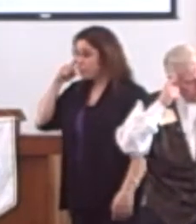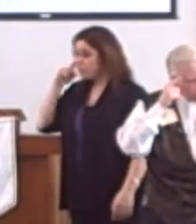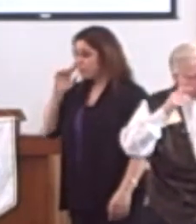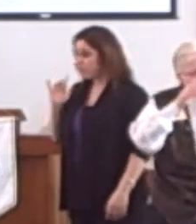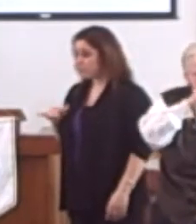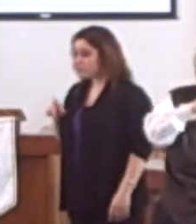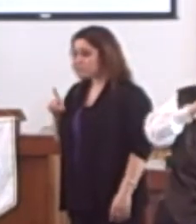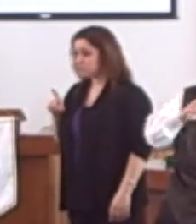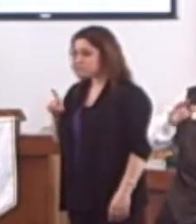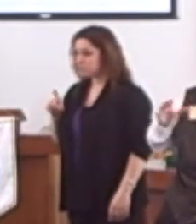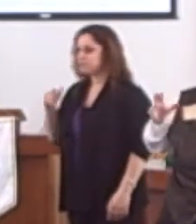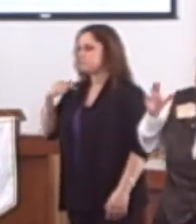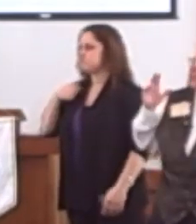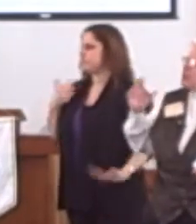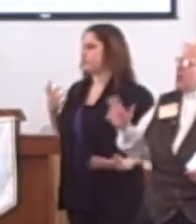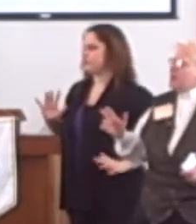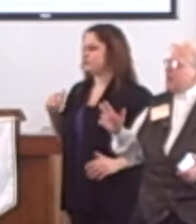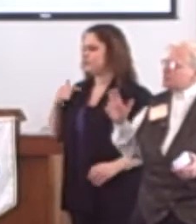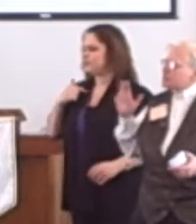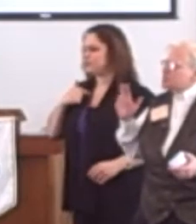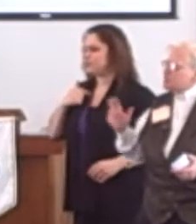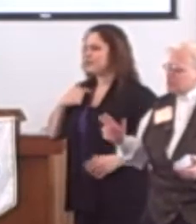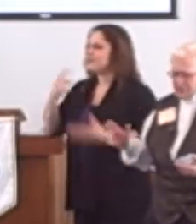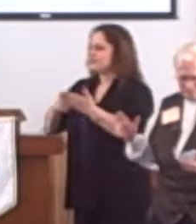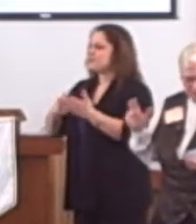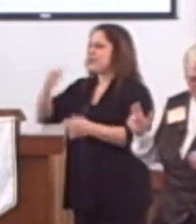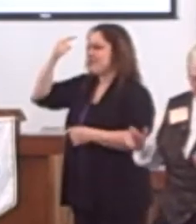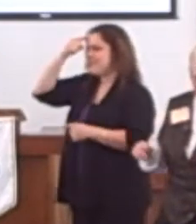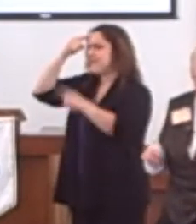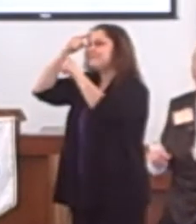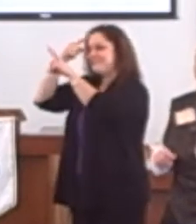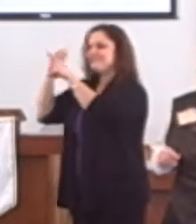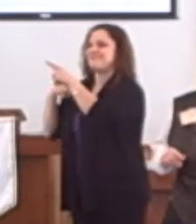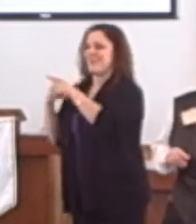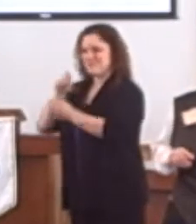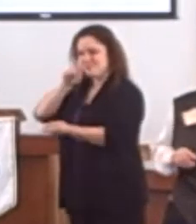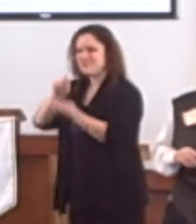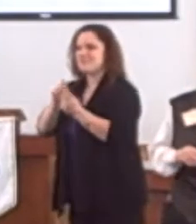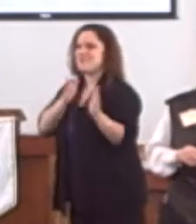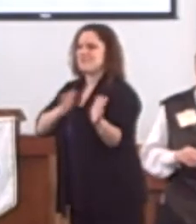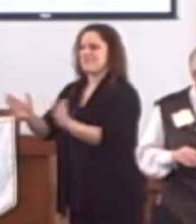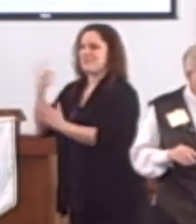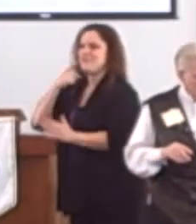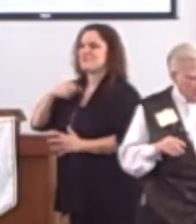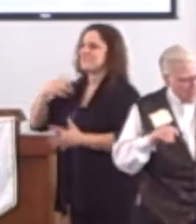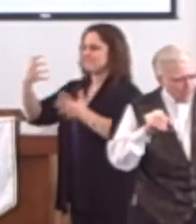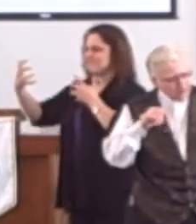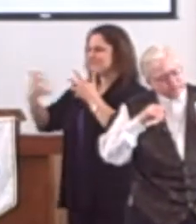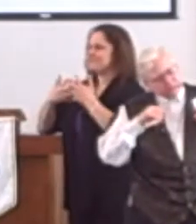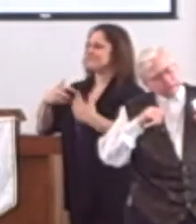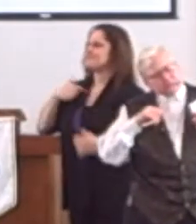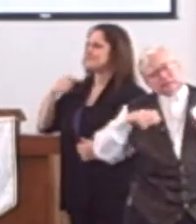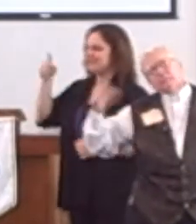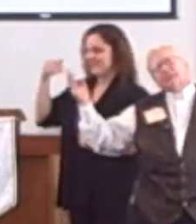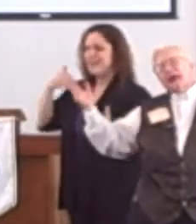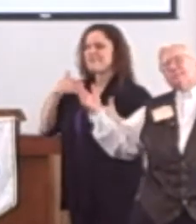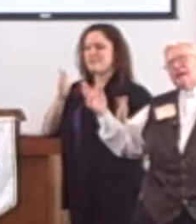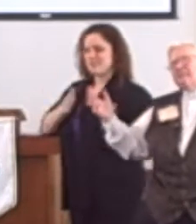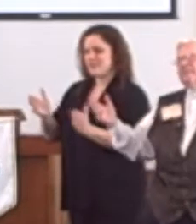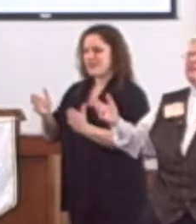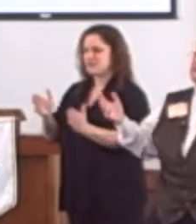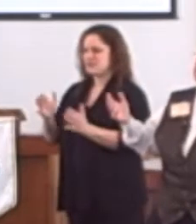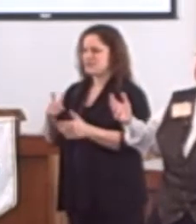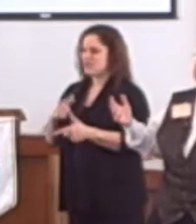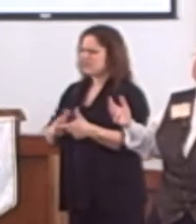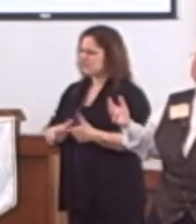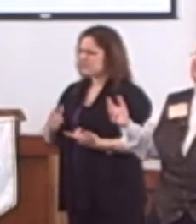You know, sometimes I think that God has a specific plan for me. And sometimes